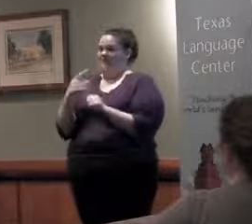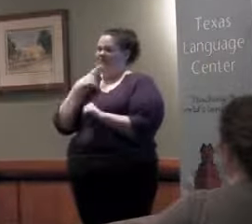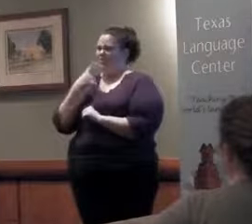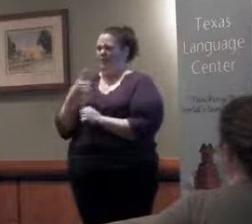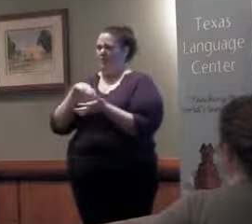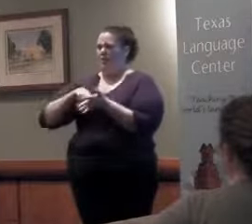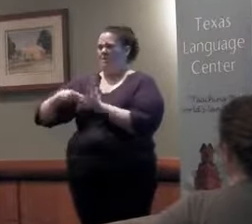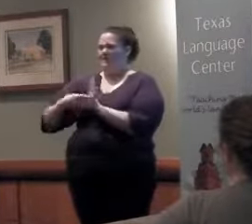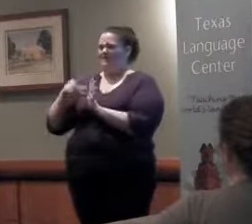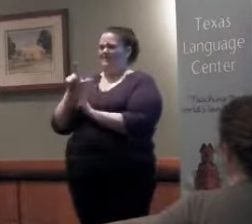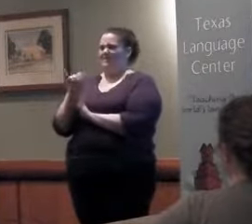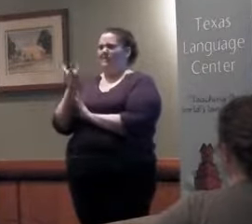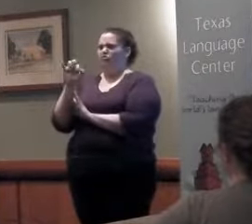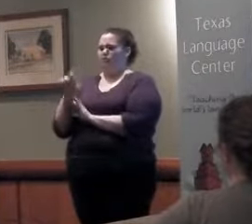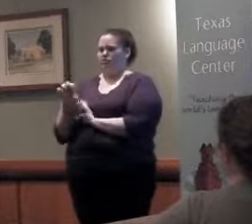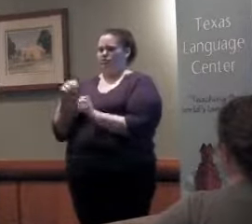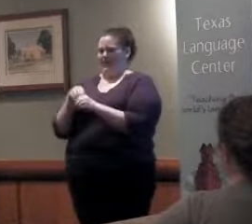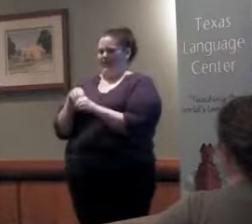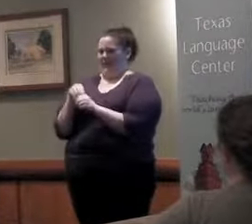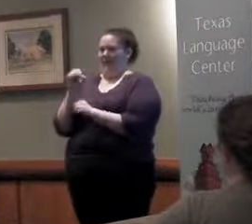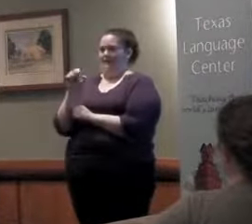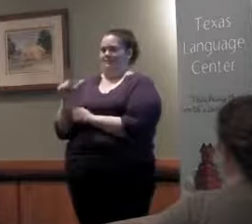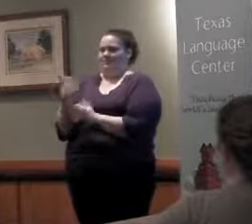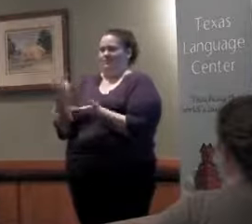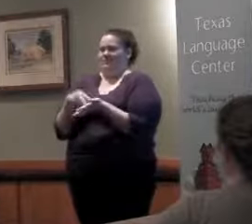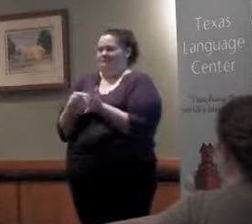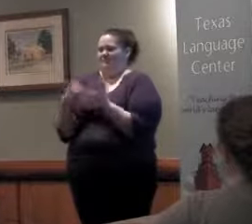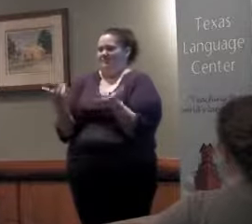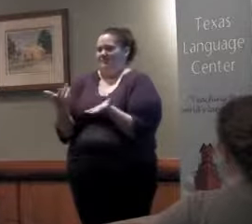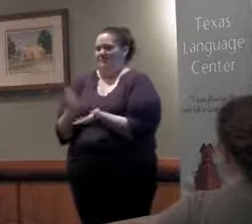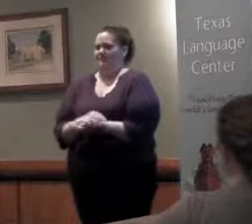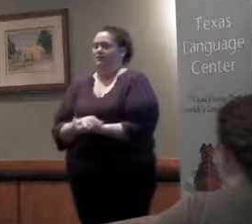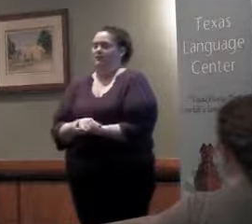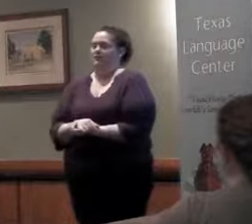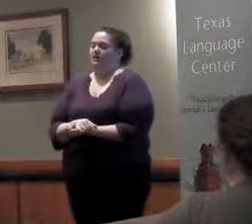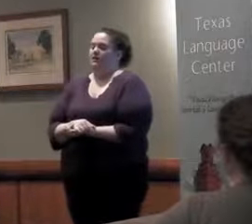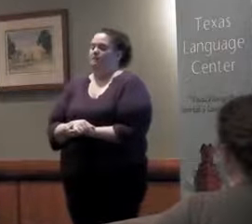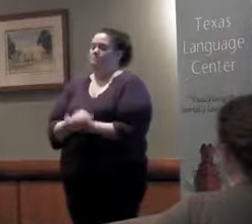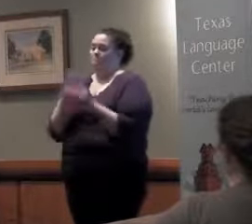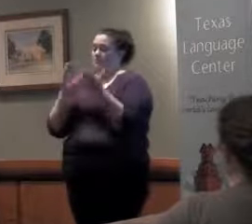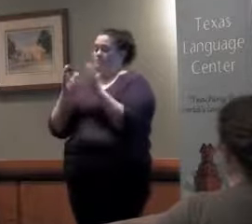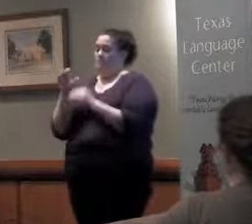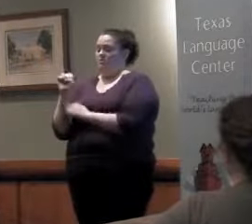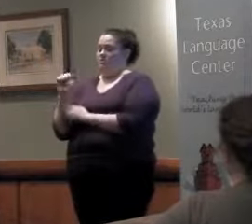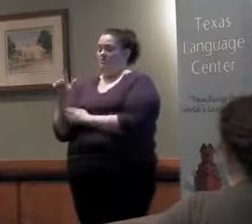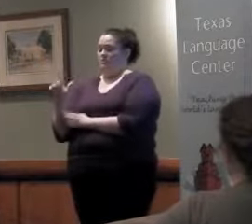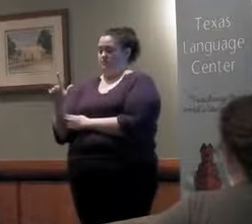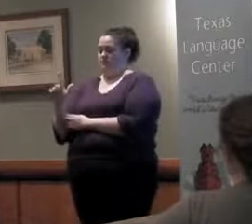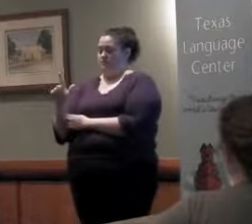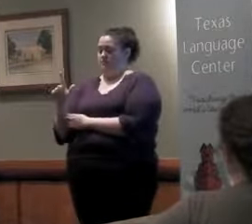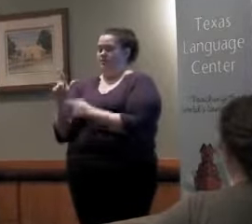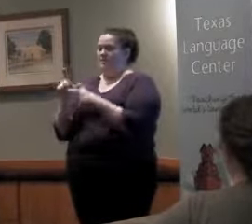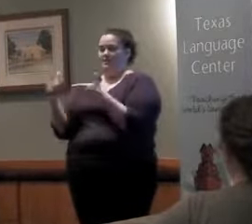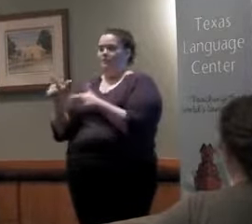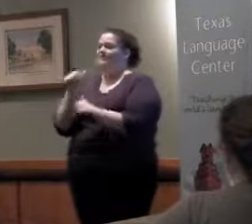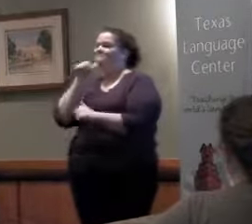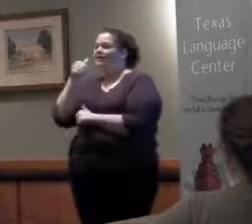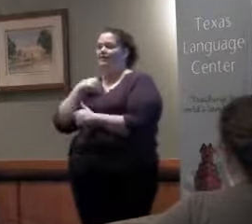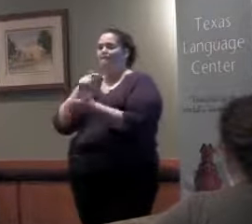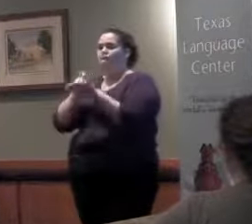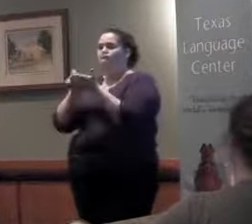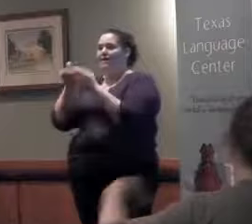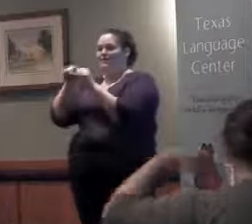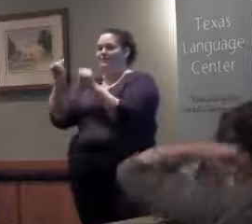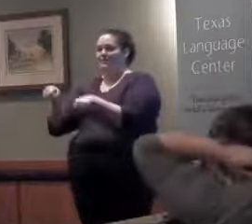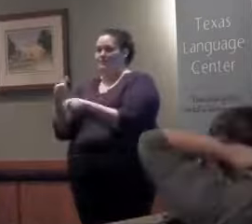what literature might be in ASL. And if you compare ASL as a language that doesn't have a writing system to